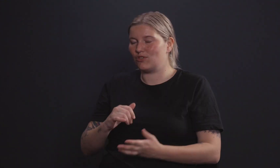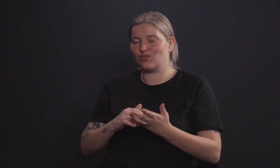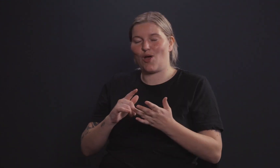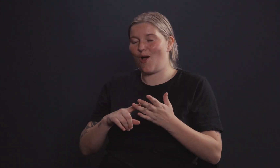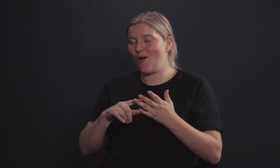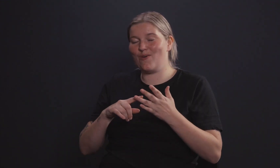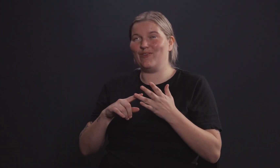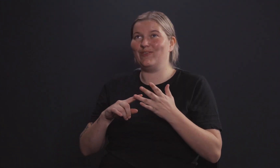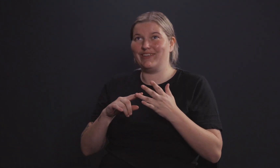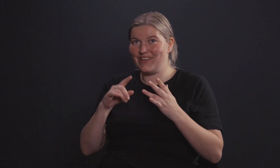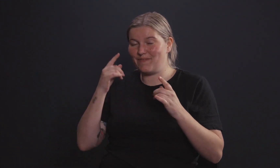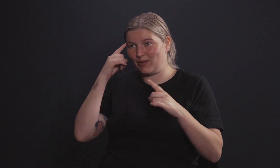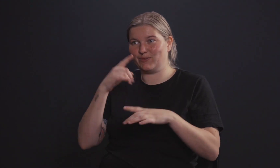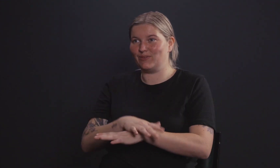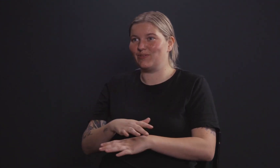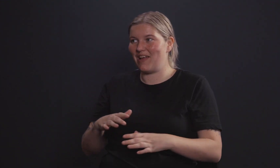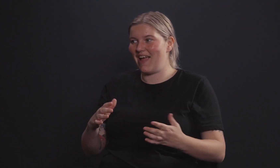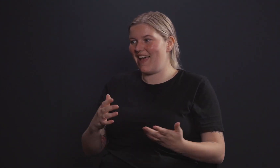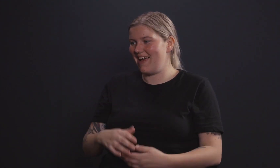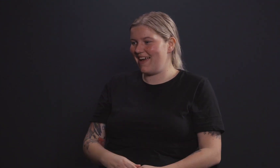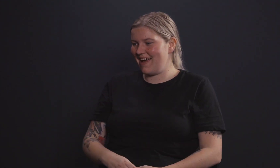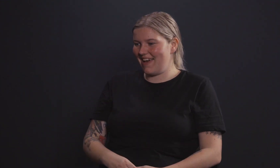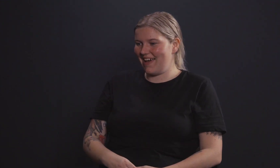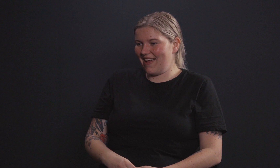I was so confused. I didn't know